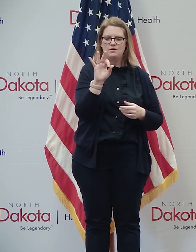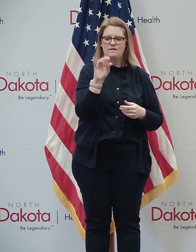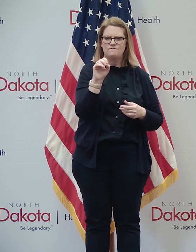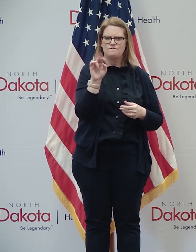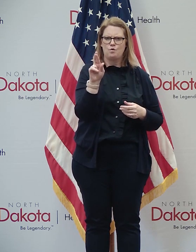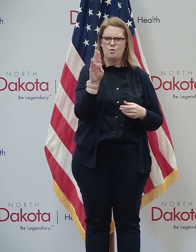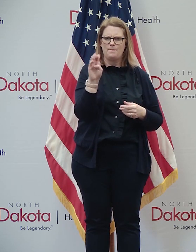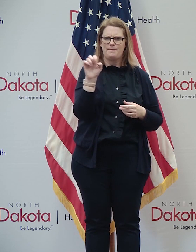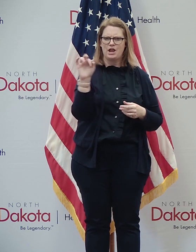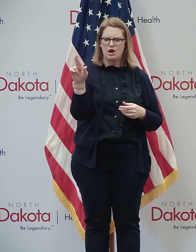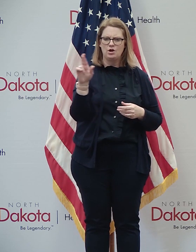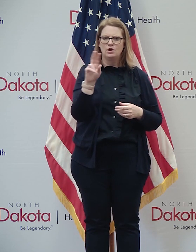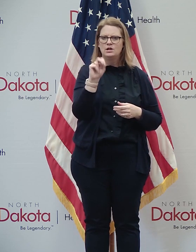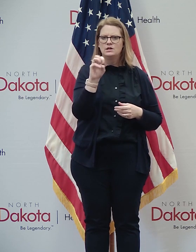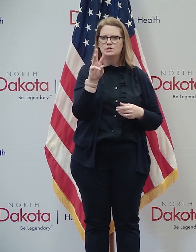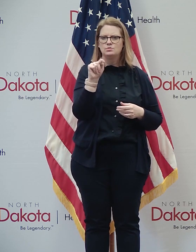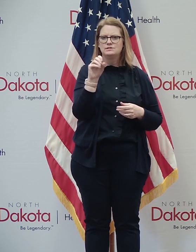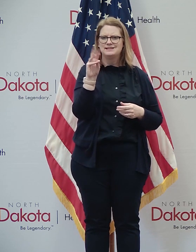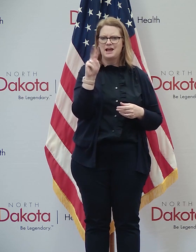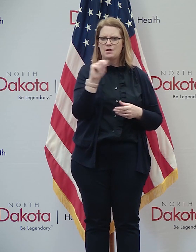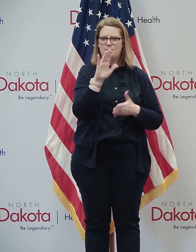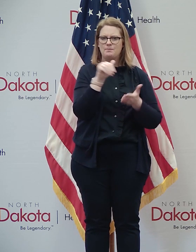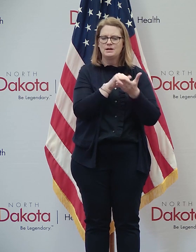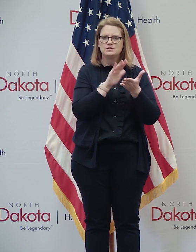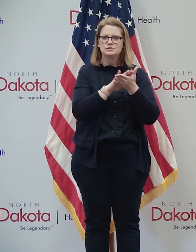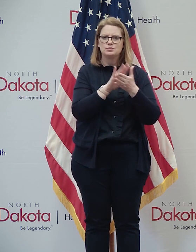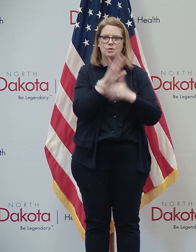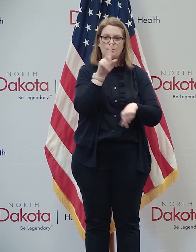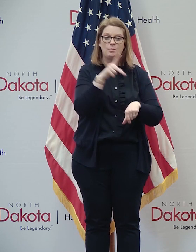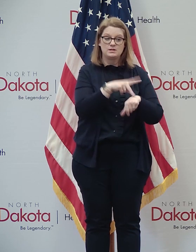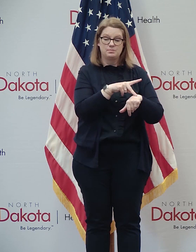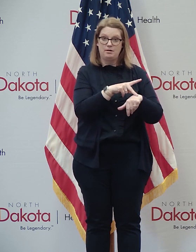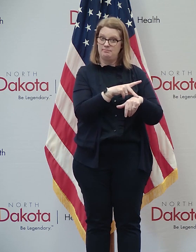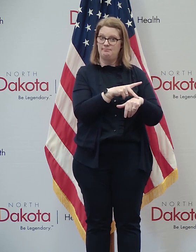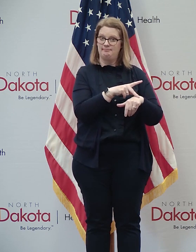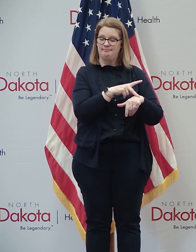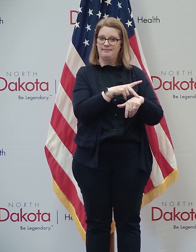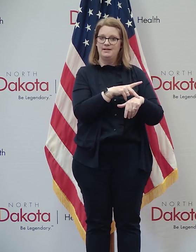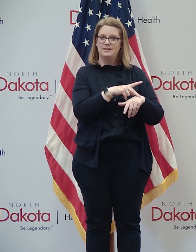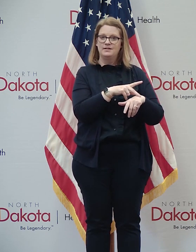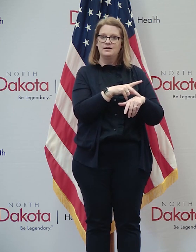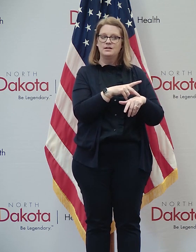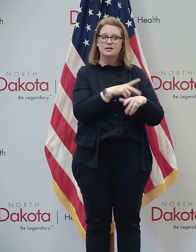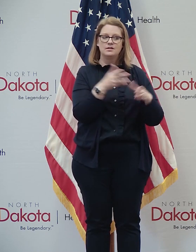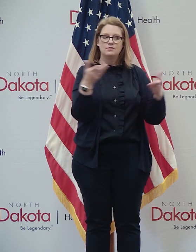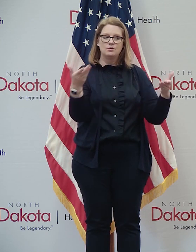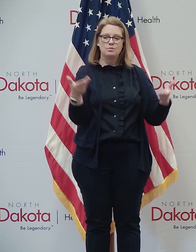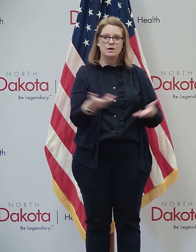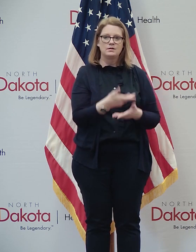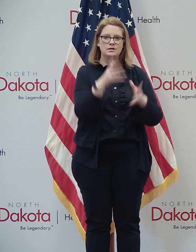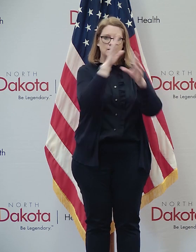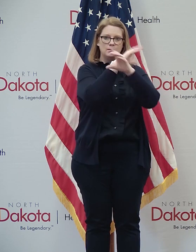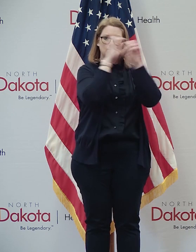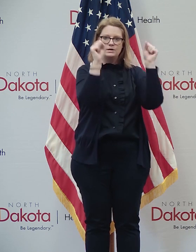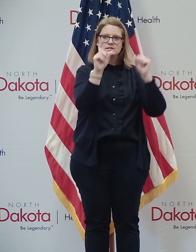If I can take a moment of privilege, I have some breaking news that I think is pretty exciting. It's an issue that is important to